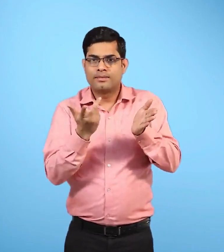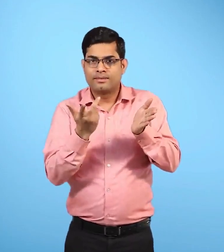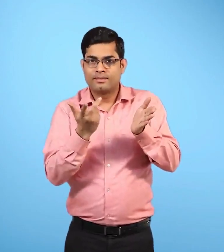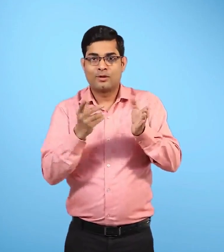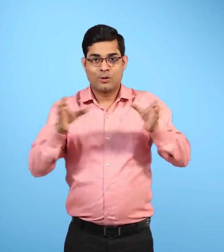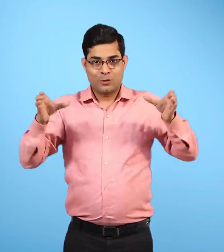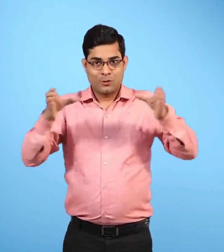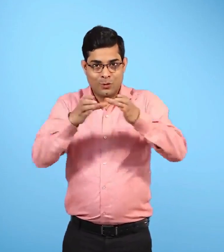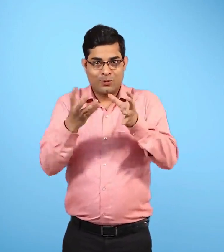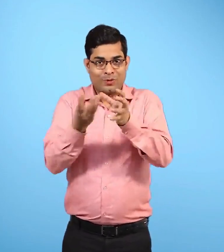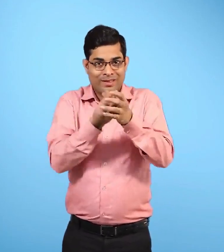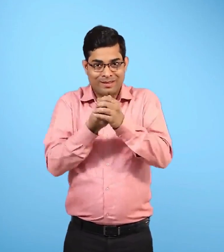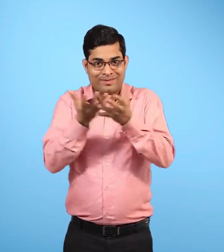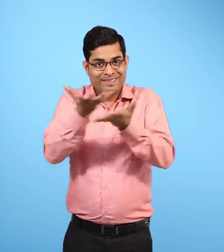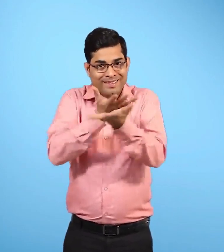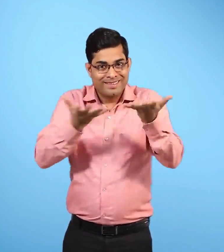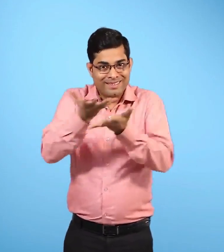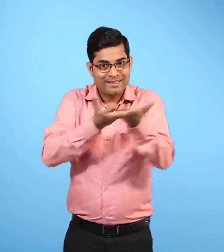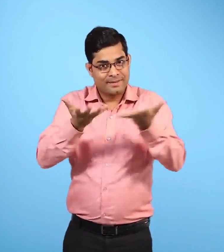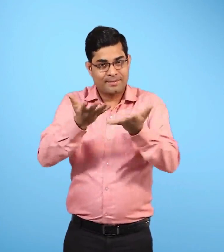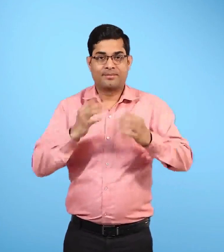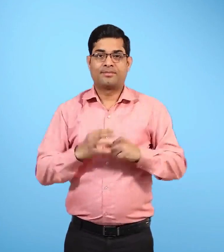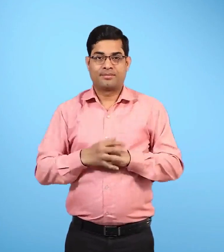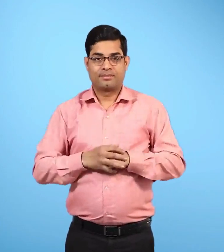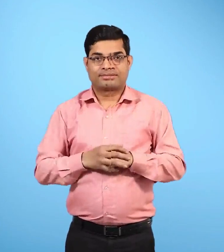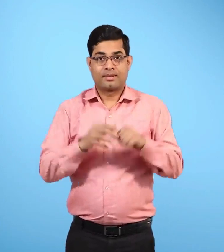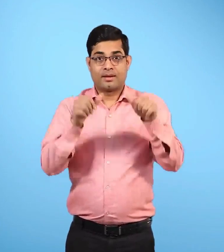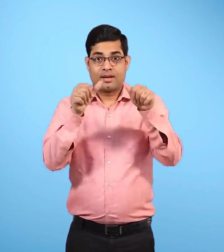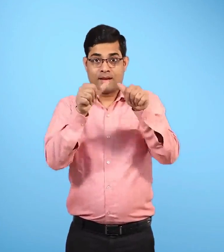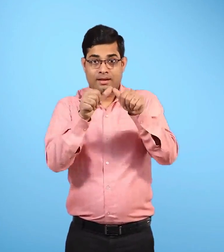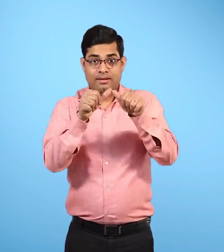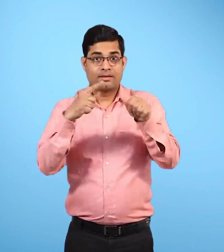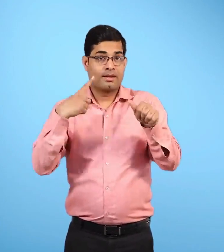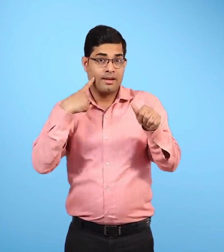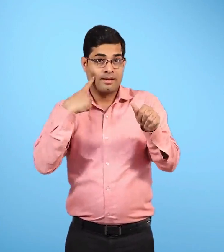Talking together in a group on a single topic. Aired.